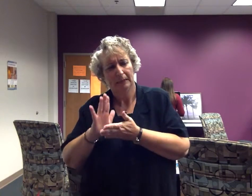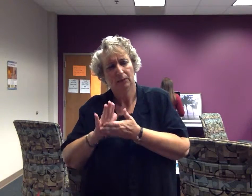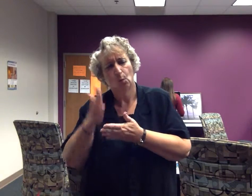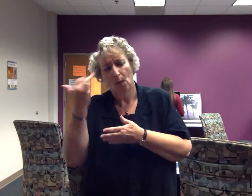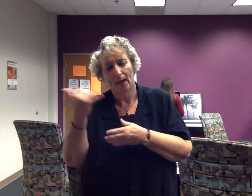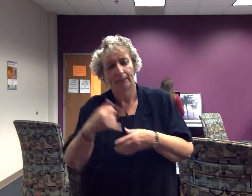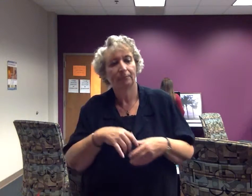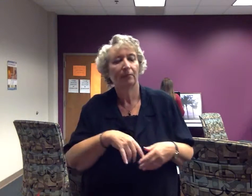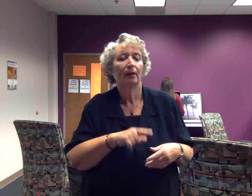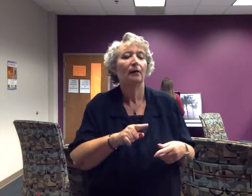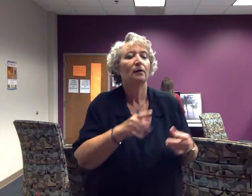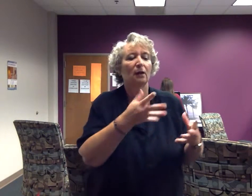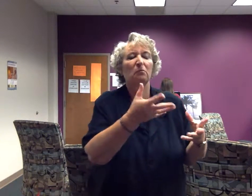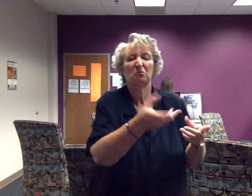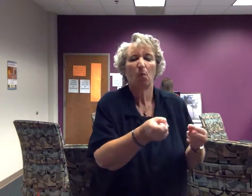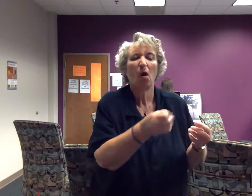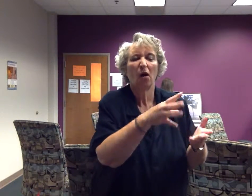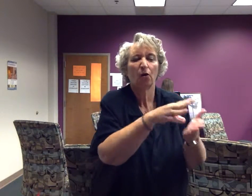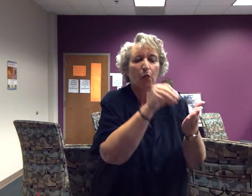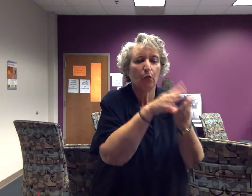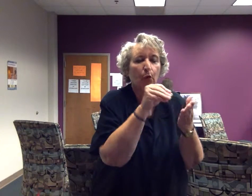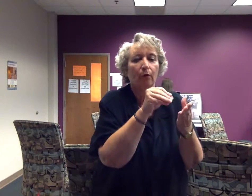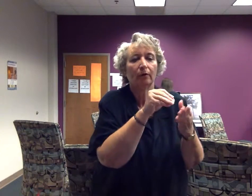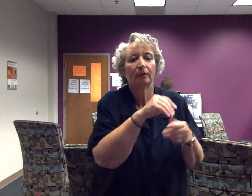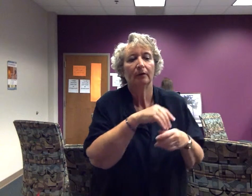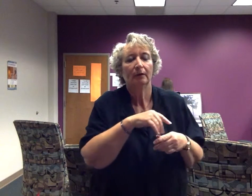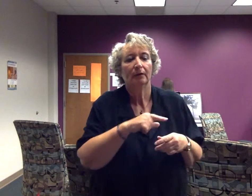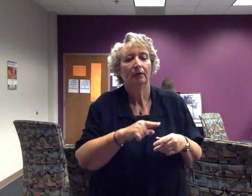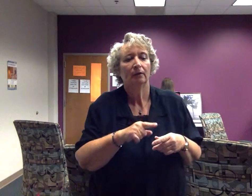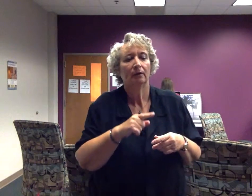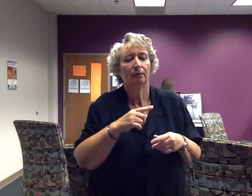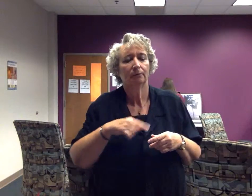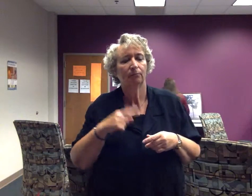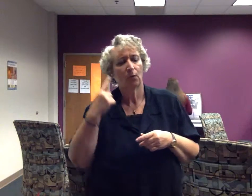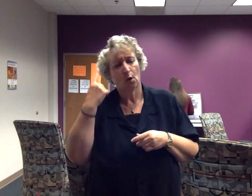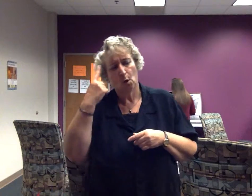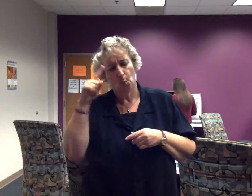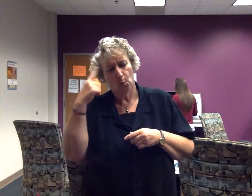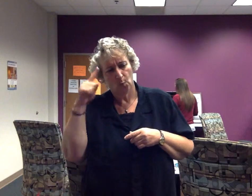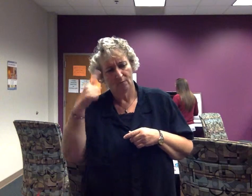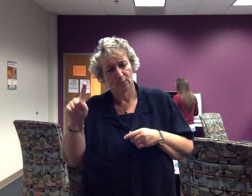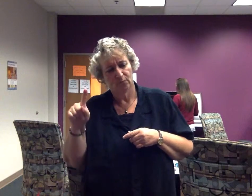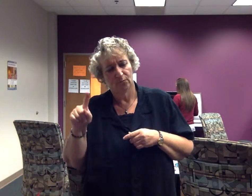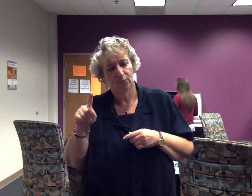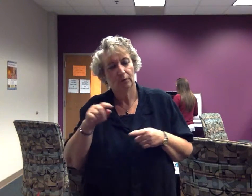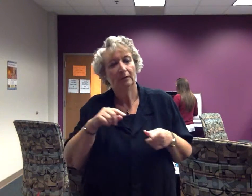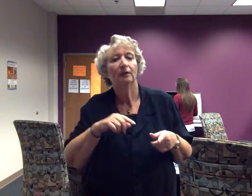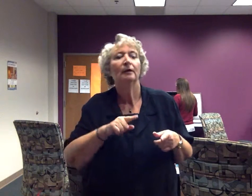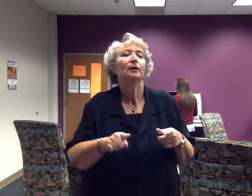them with education? It's usually classes like after school with the kids that struggle during school. Okay, so what's the